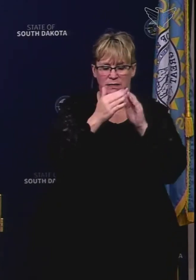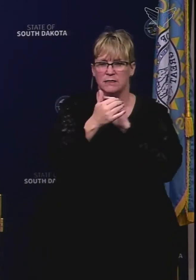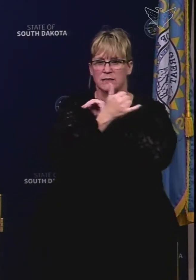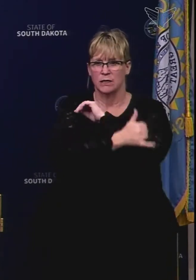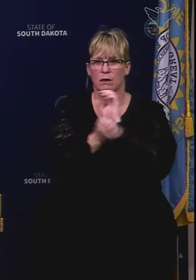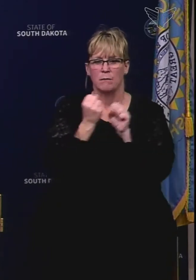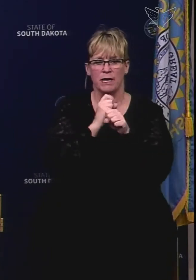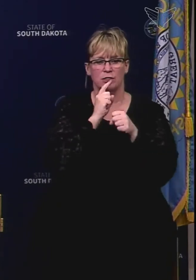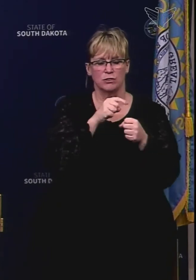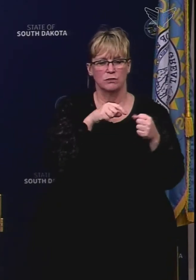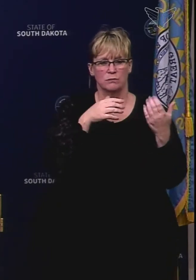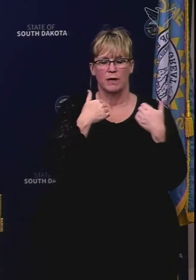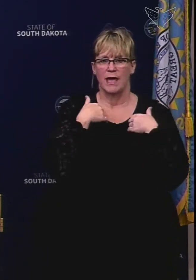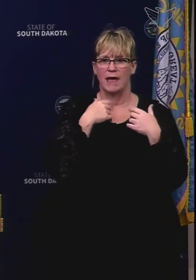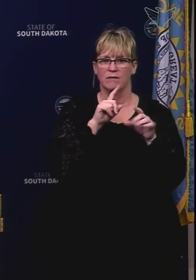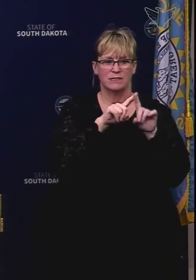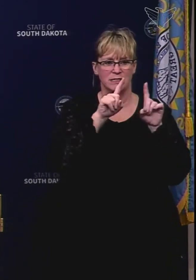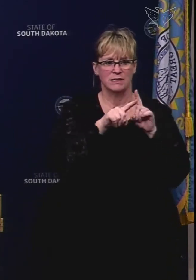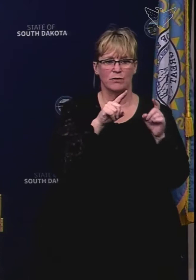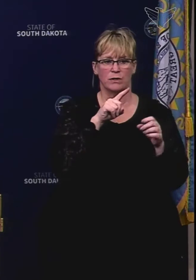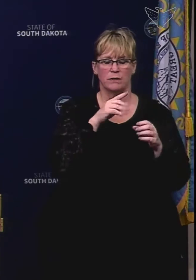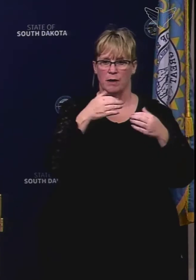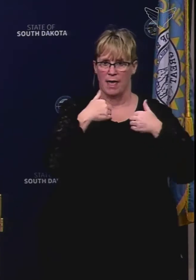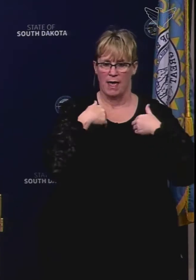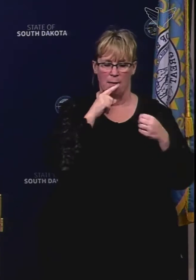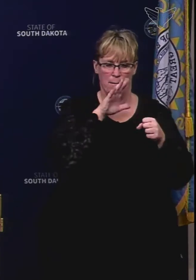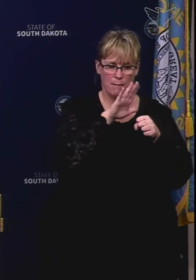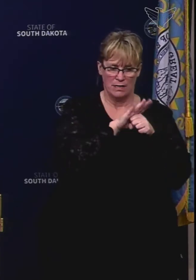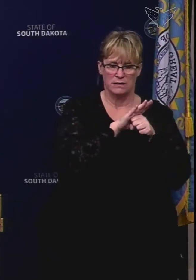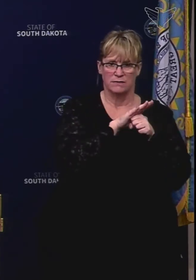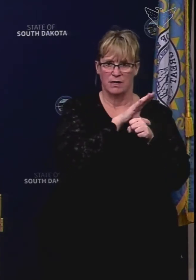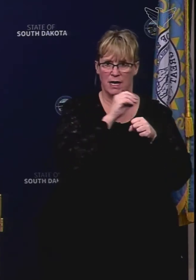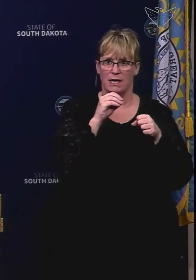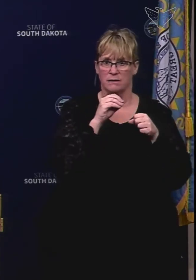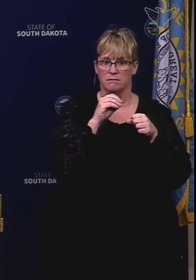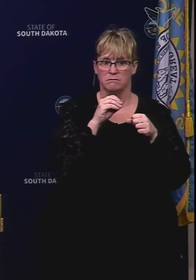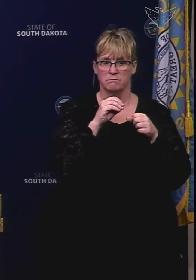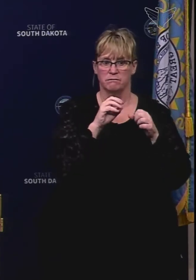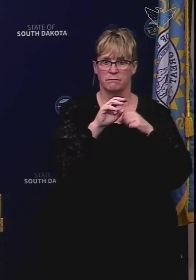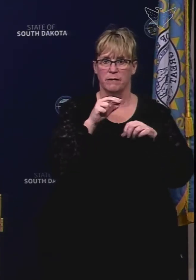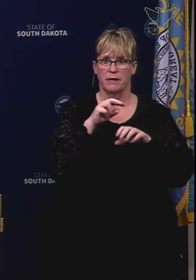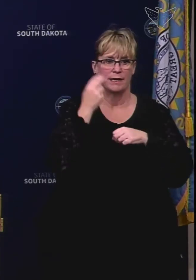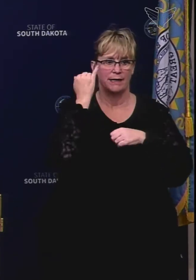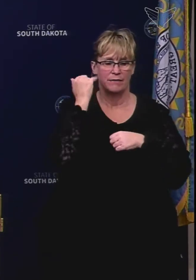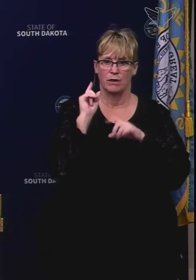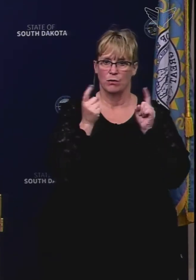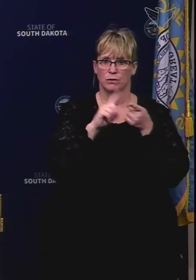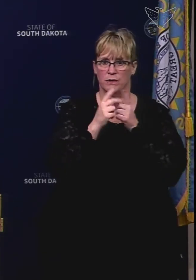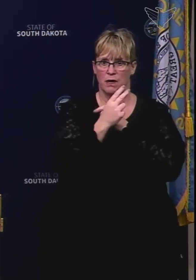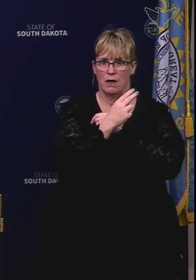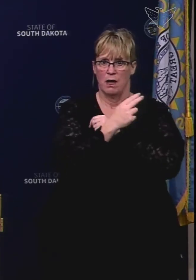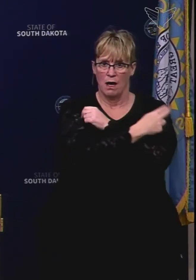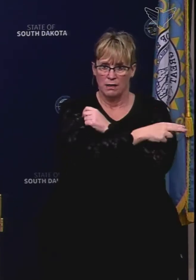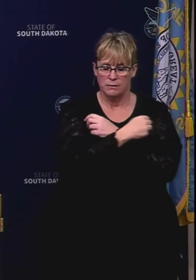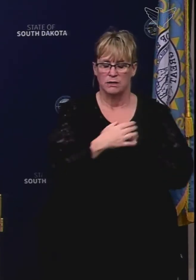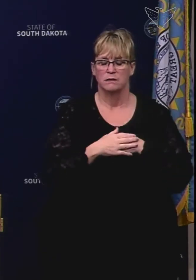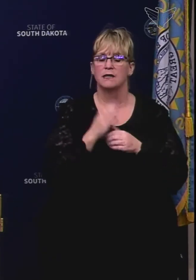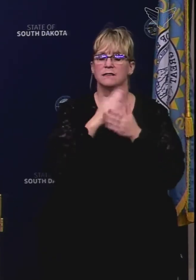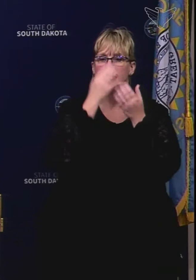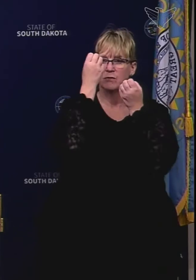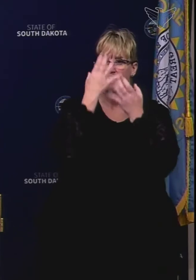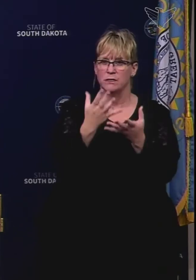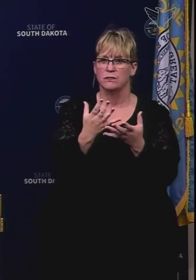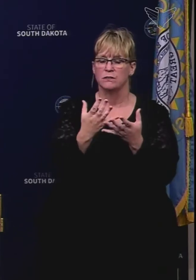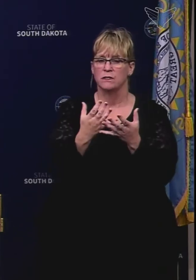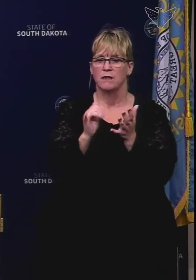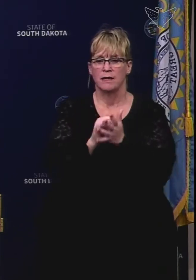addressing different positive cases and hospitalizations as need be. So some of the facts that are incredibly important to